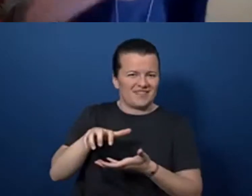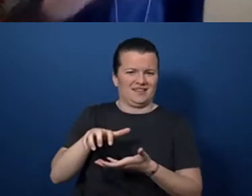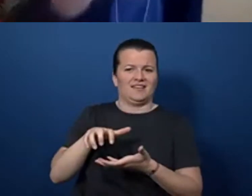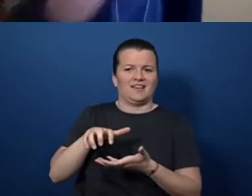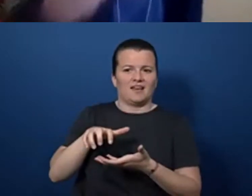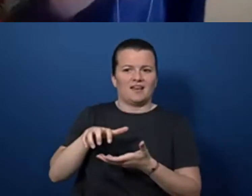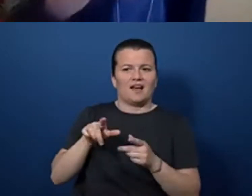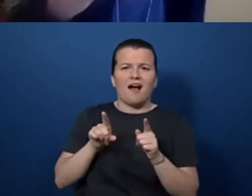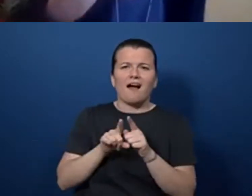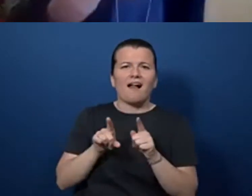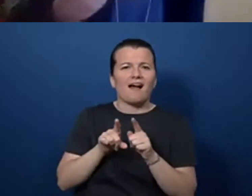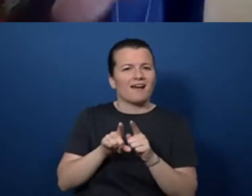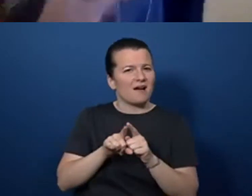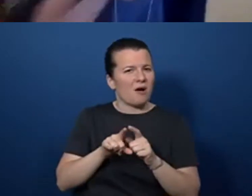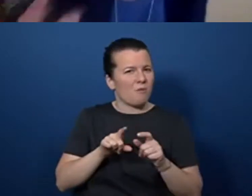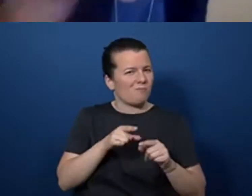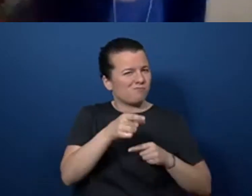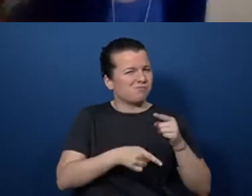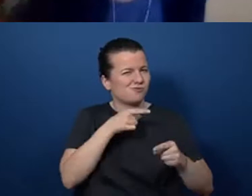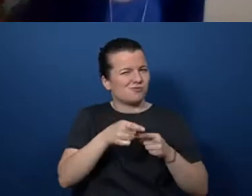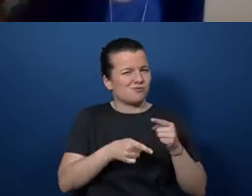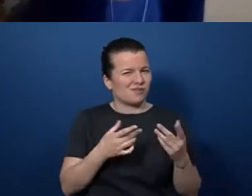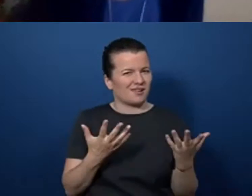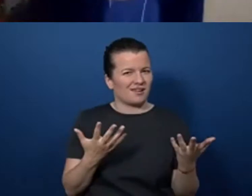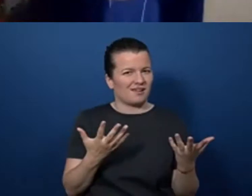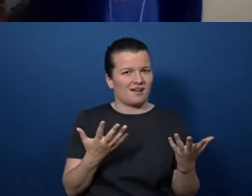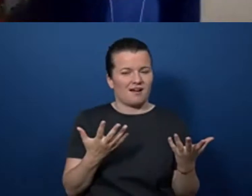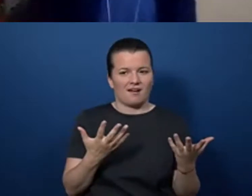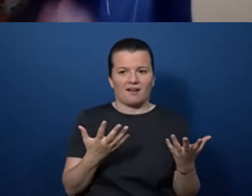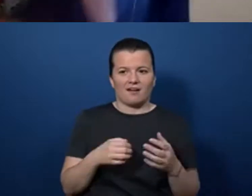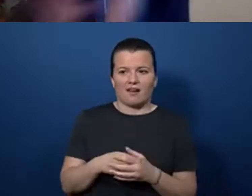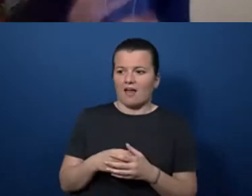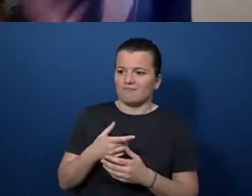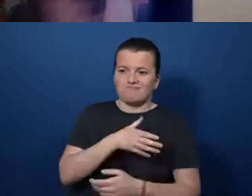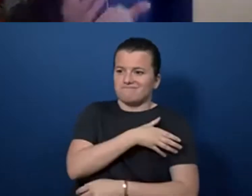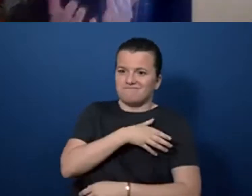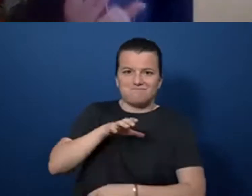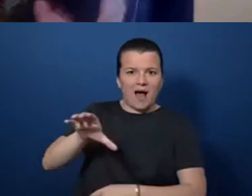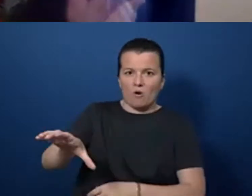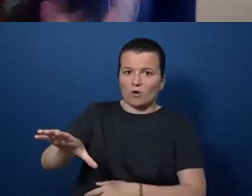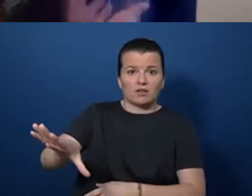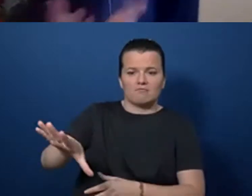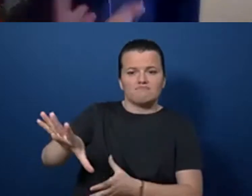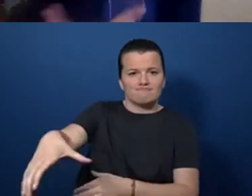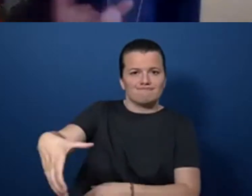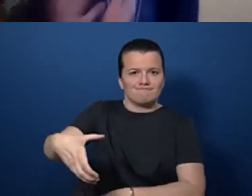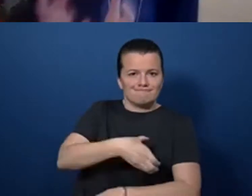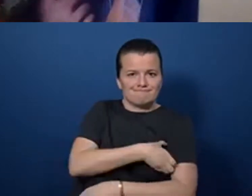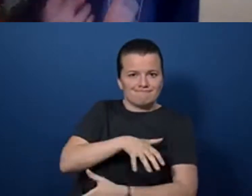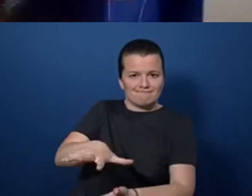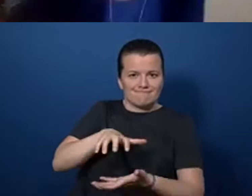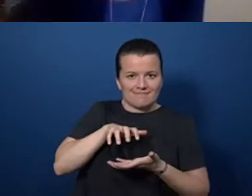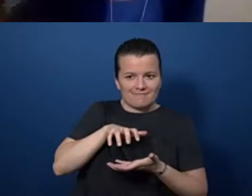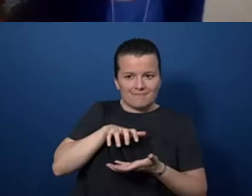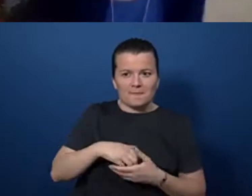bullying and the process of taking power away from someone. And so to try and count, I think of all the topics, it's so